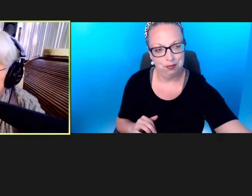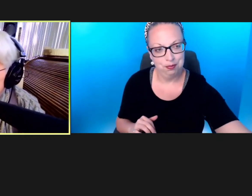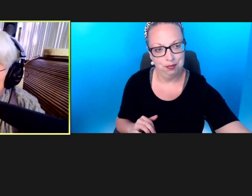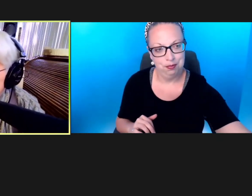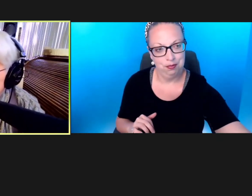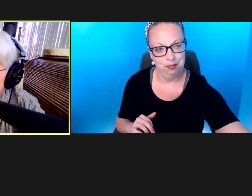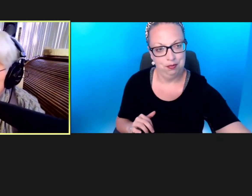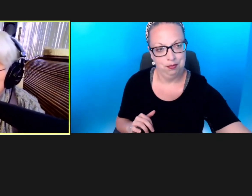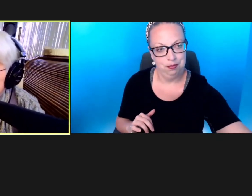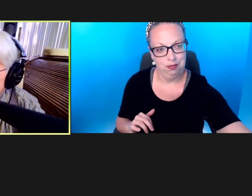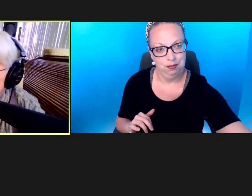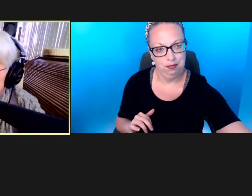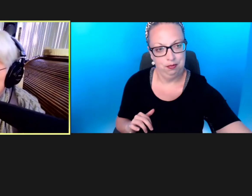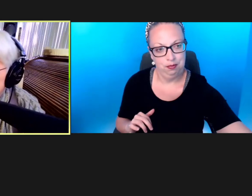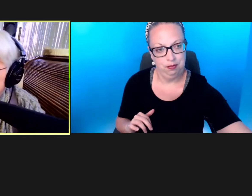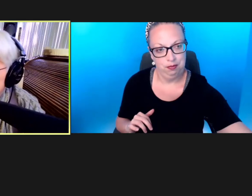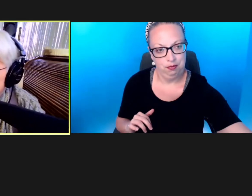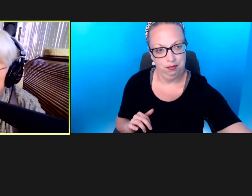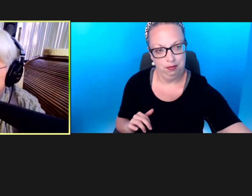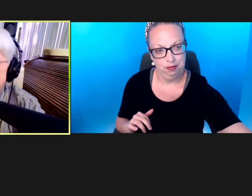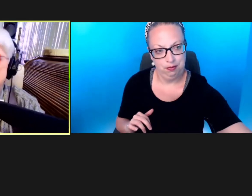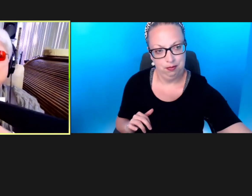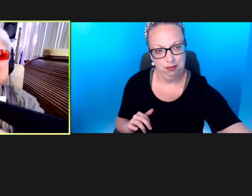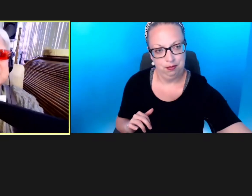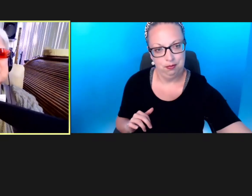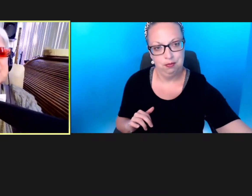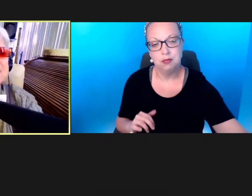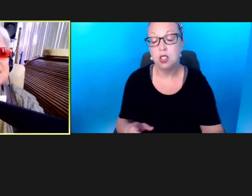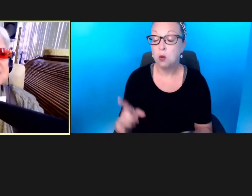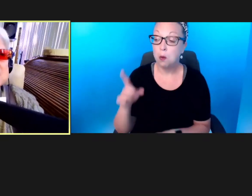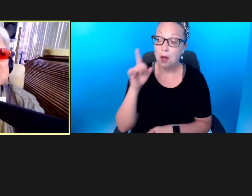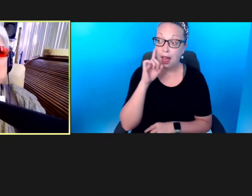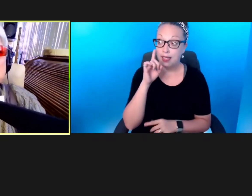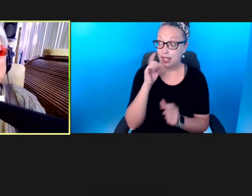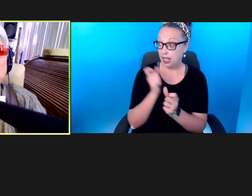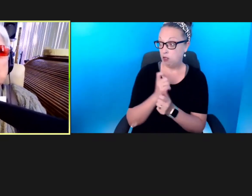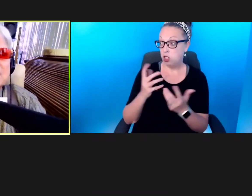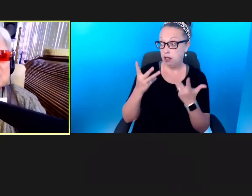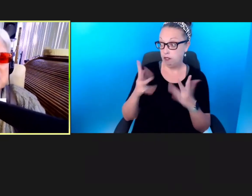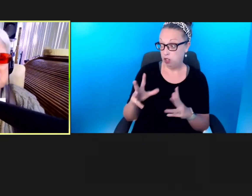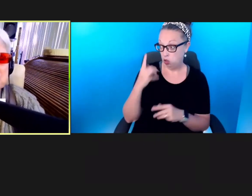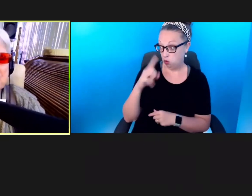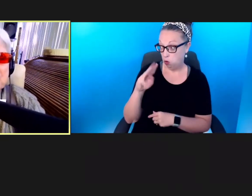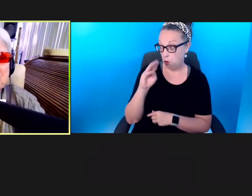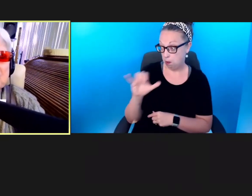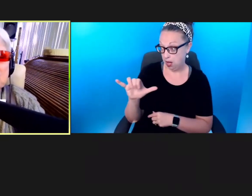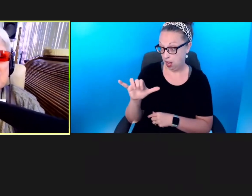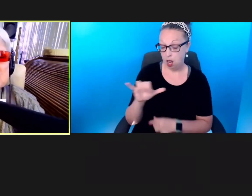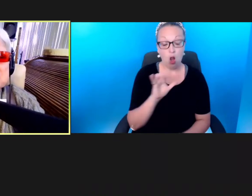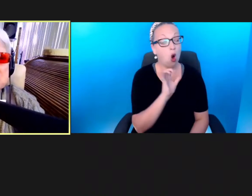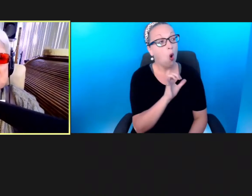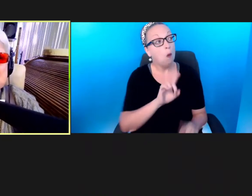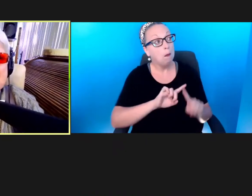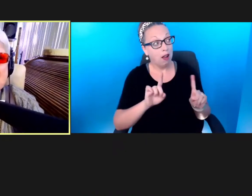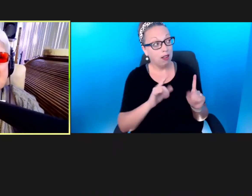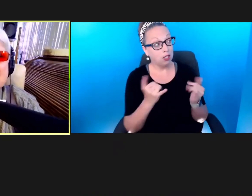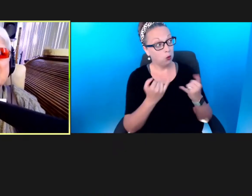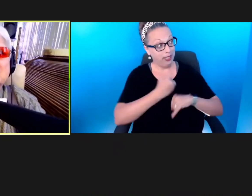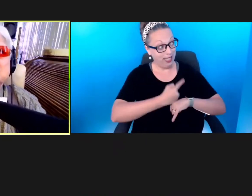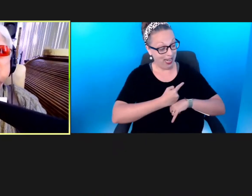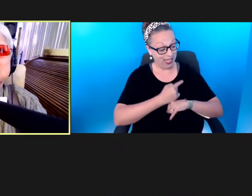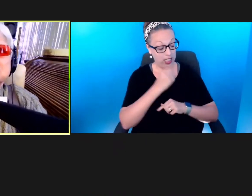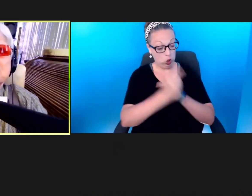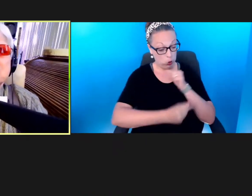covered everything for May. I believe I have. Oh, but today is Global Accessibility Awareness